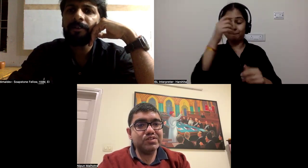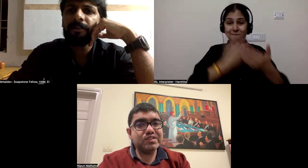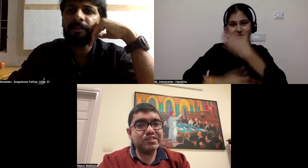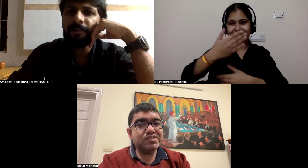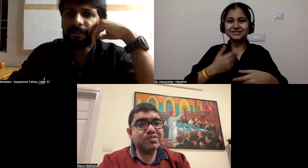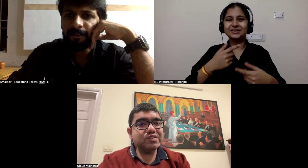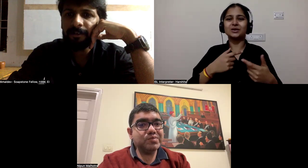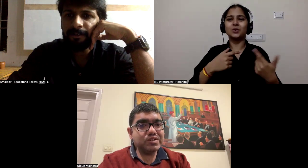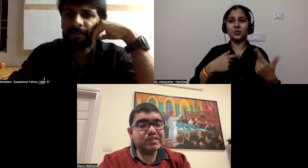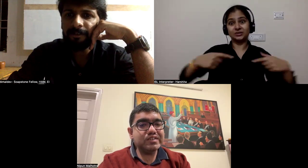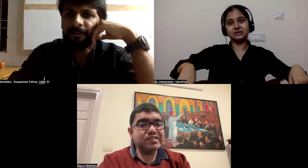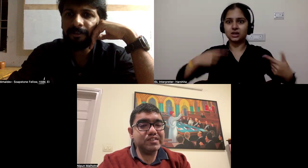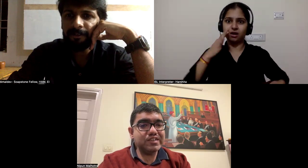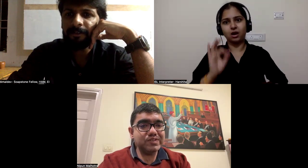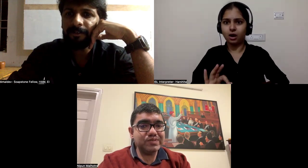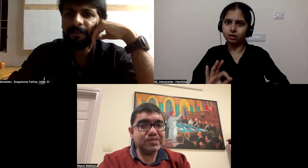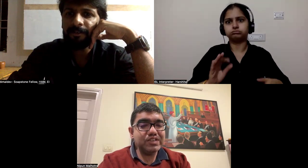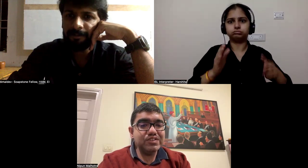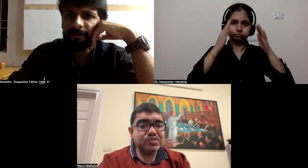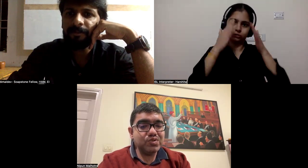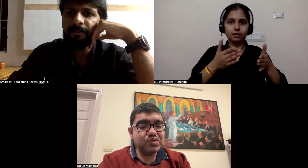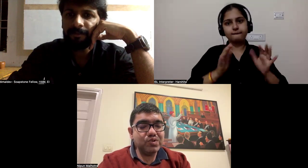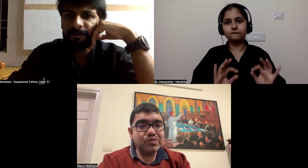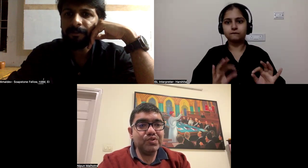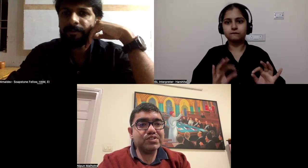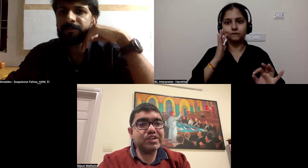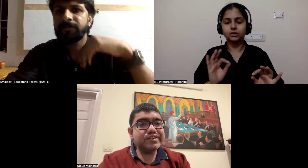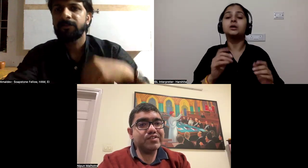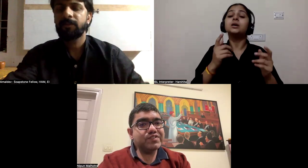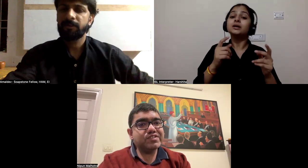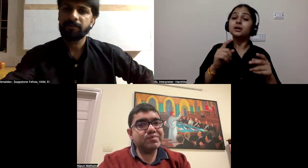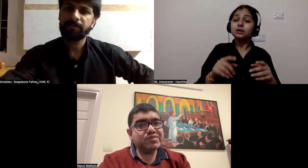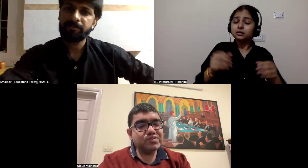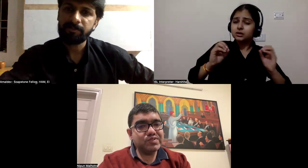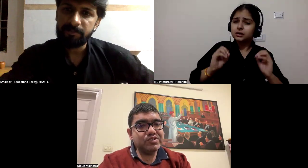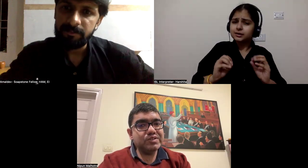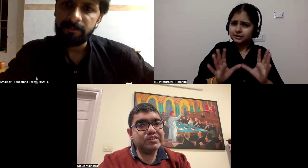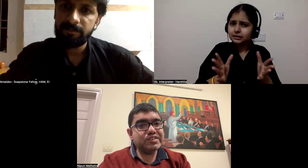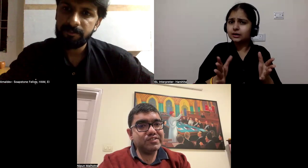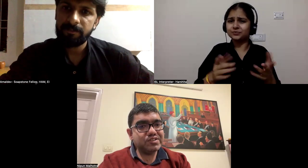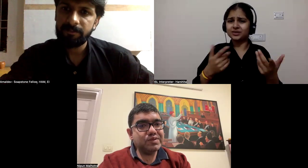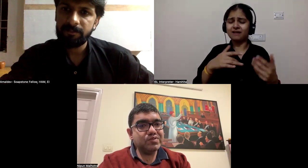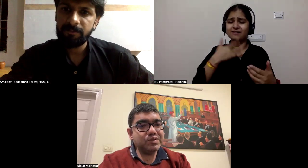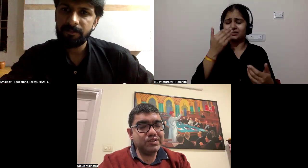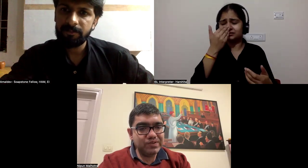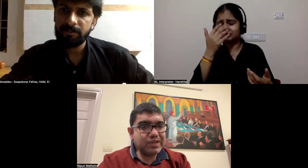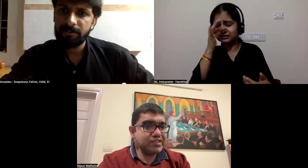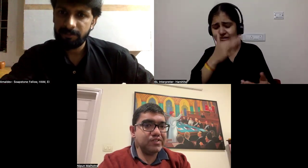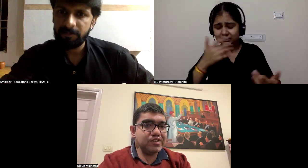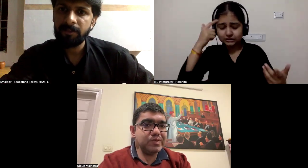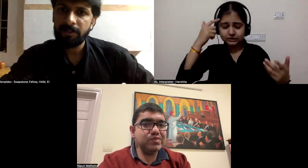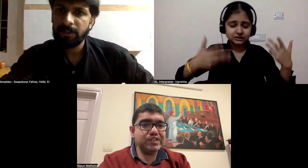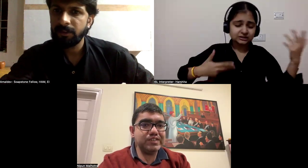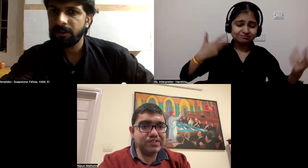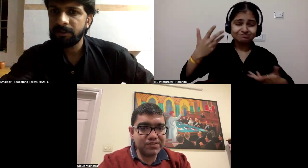disabilities. This is also an important criteria that way. So what started off as something which was very humiliating and disturbing for me, embarrassing